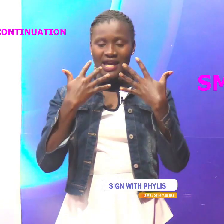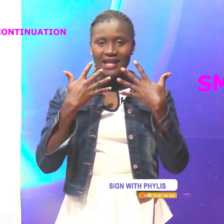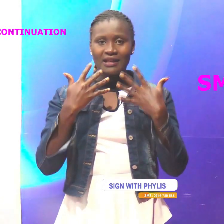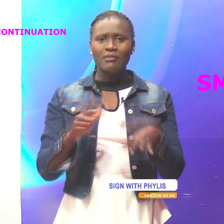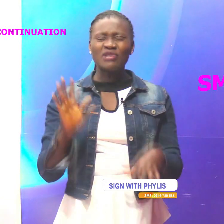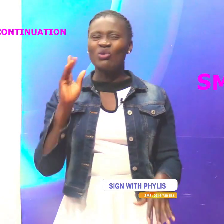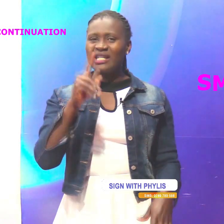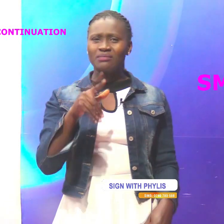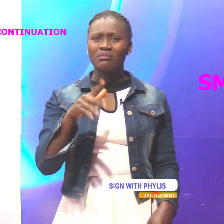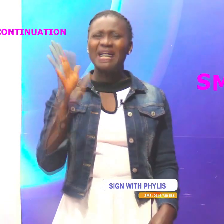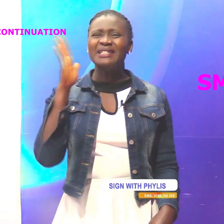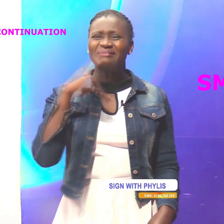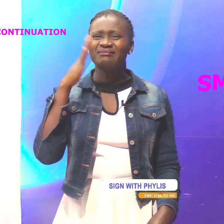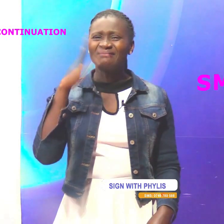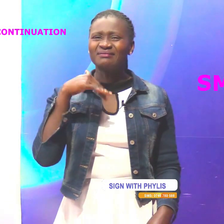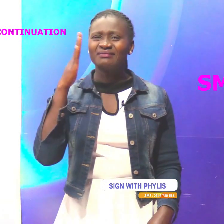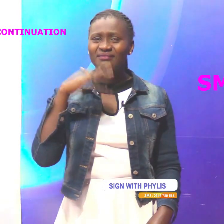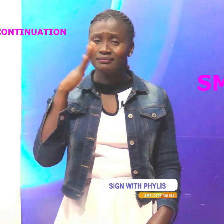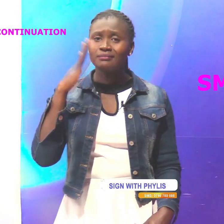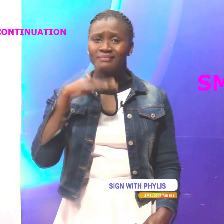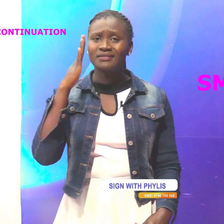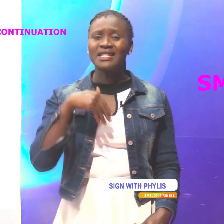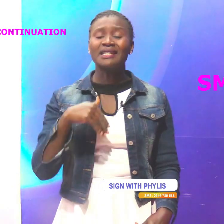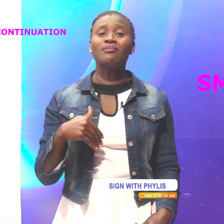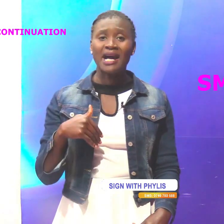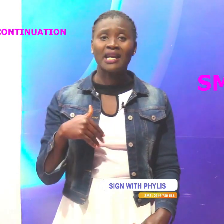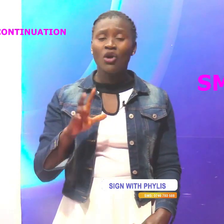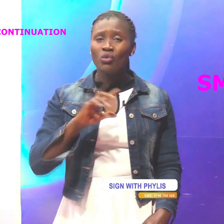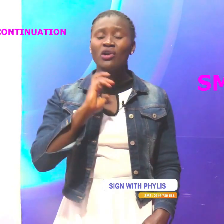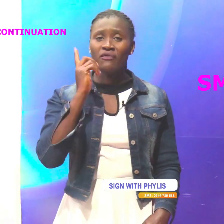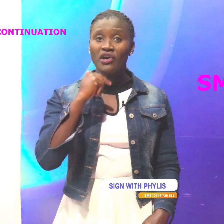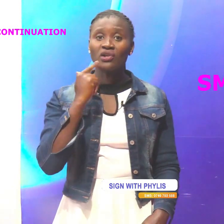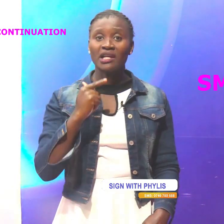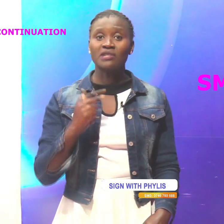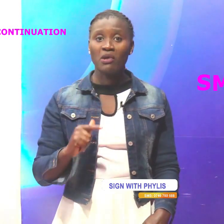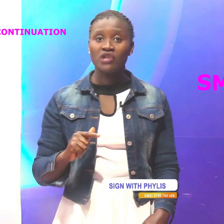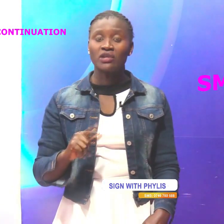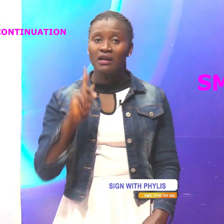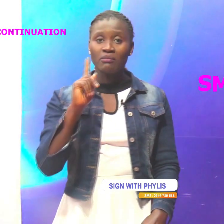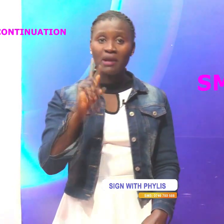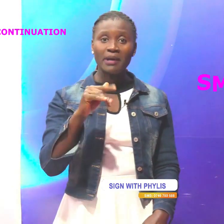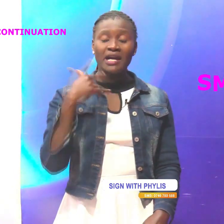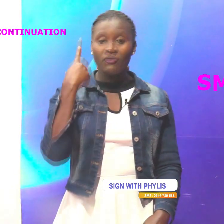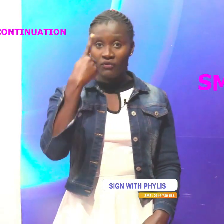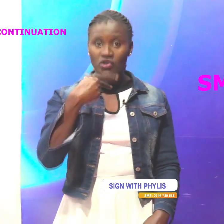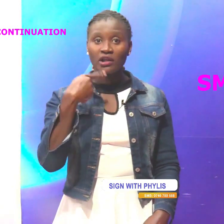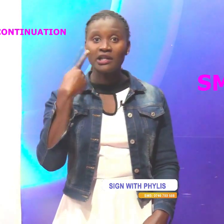But when it is bad, it is bad. With your facial expression, remember facial